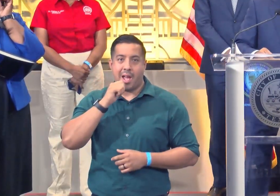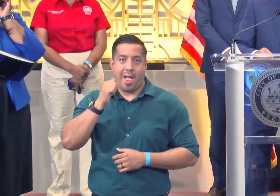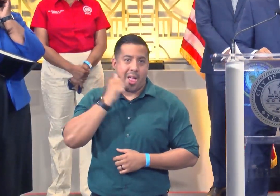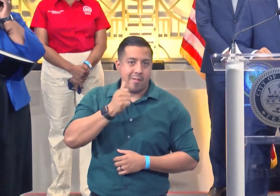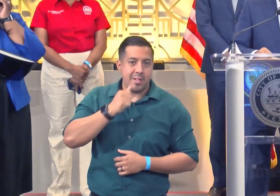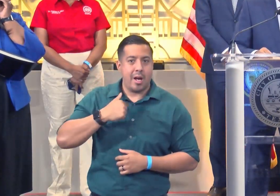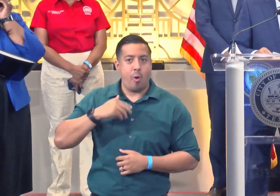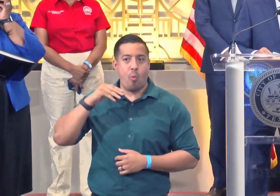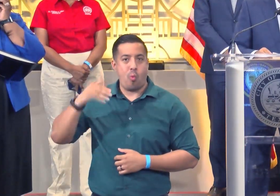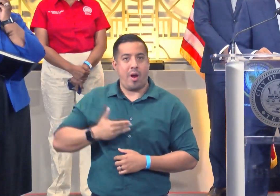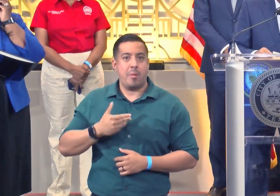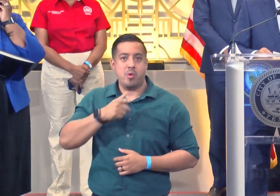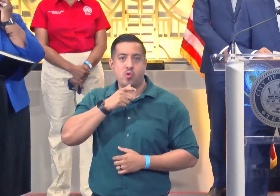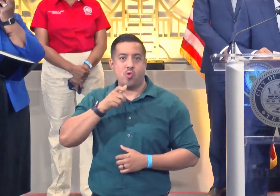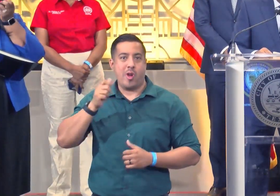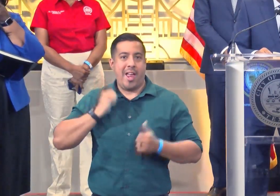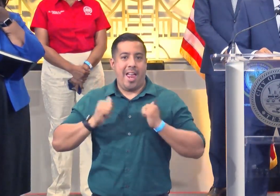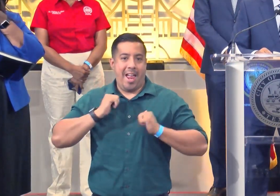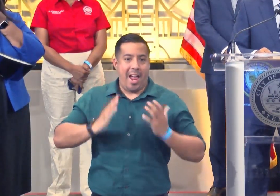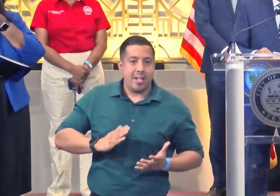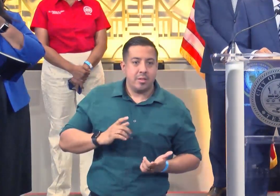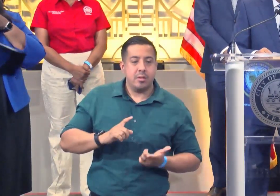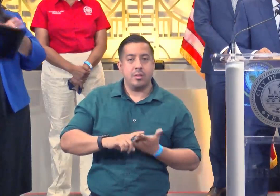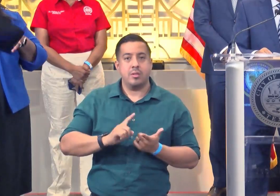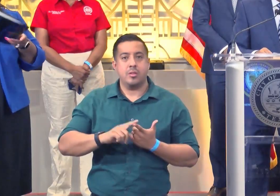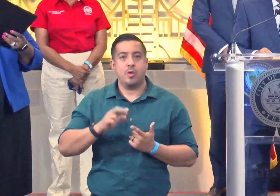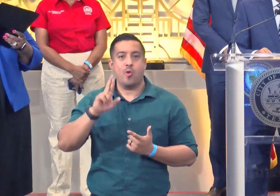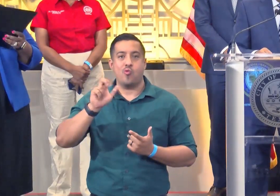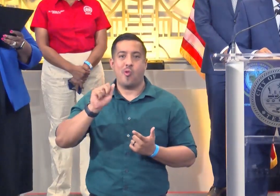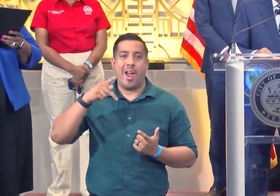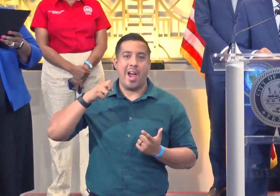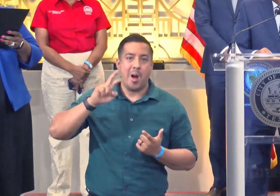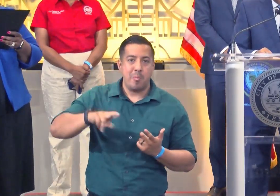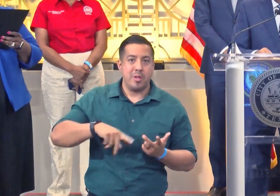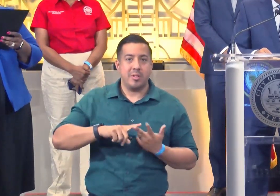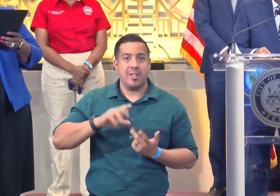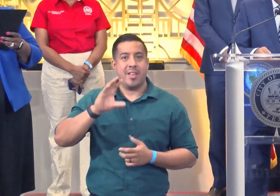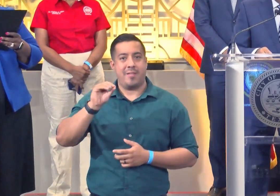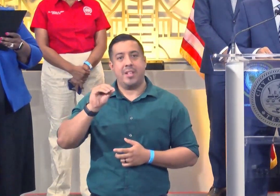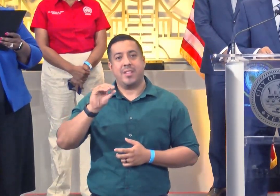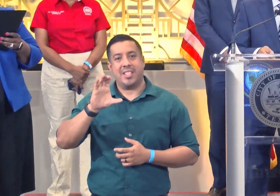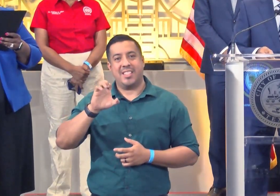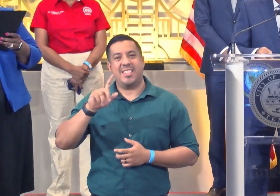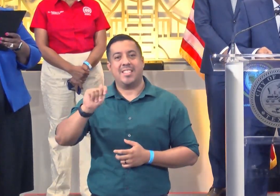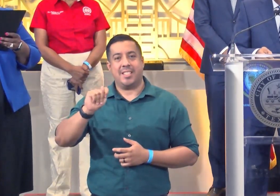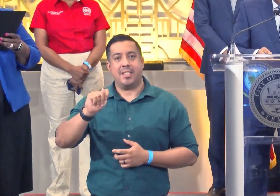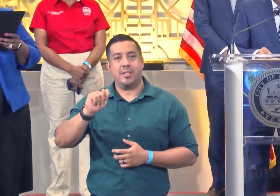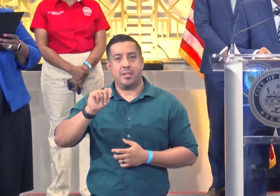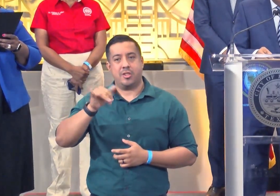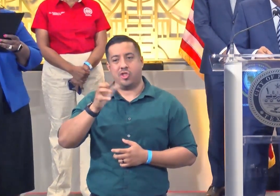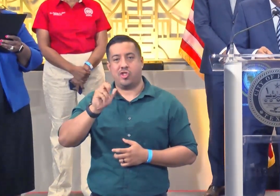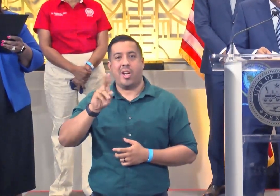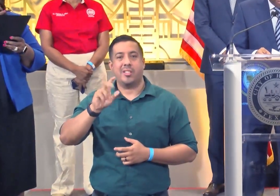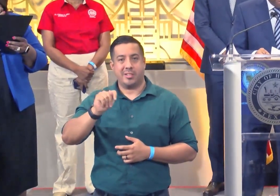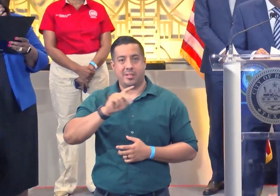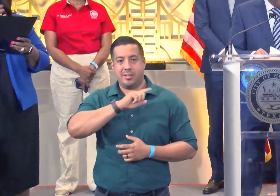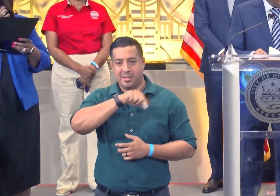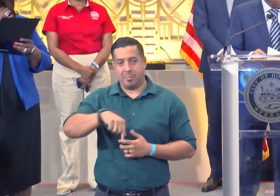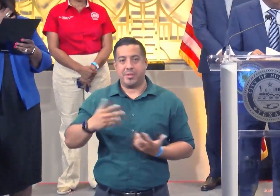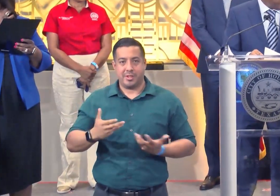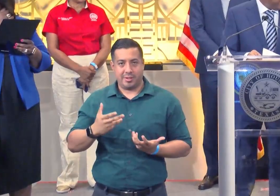an actor, a philanthropist, and like Curtis 50 Cent Jackson to Houston City Hall.